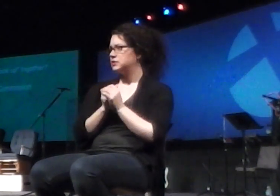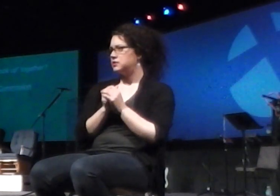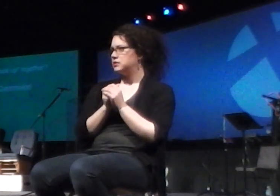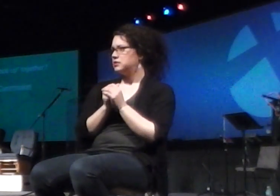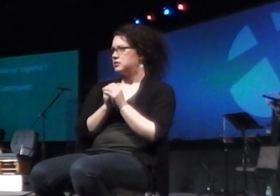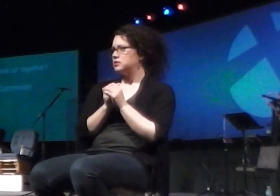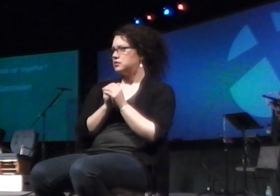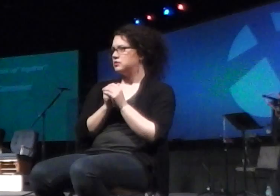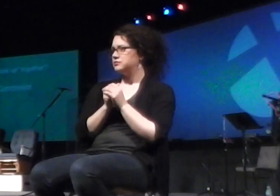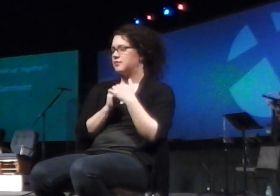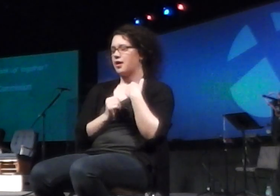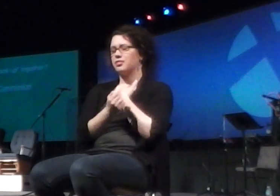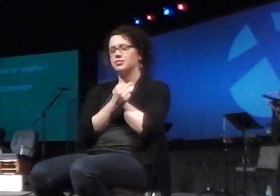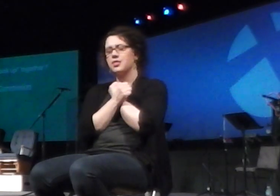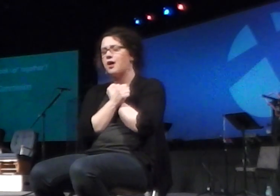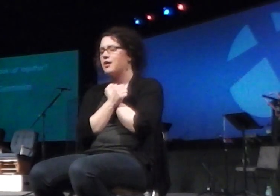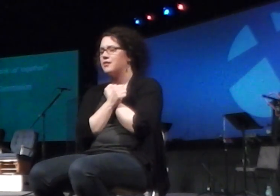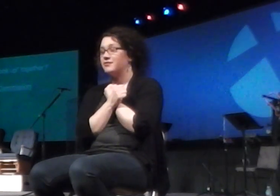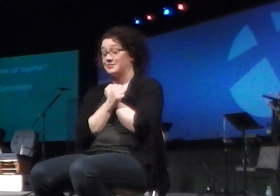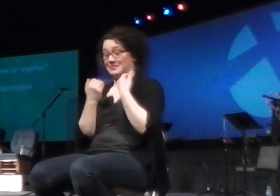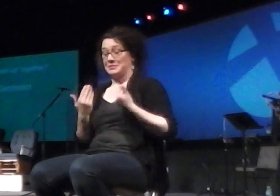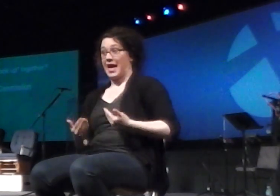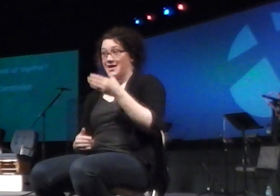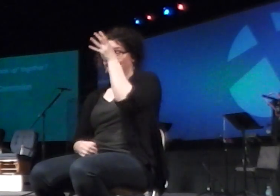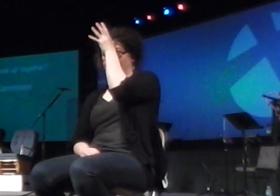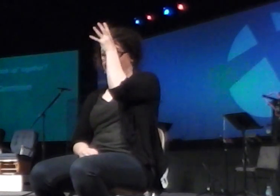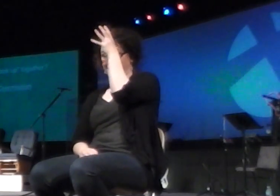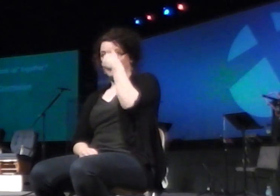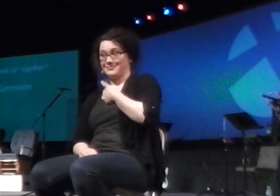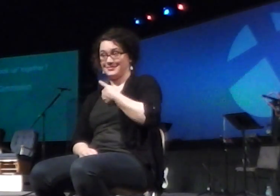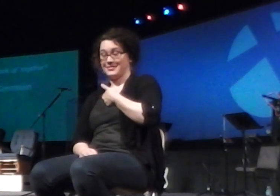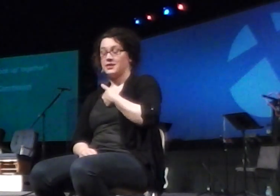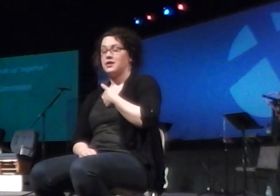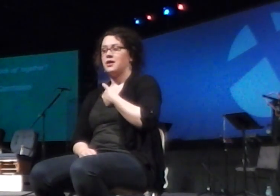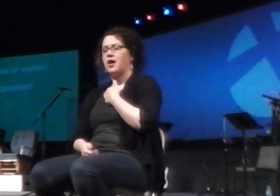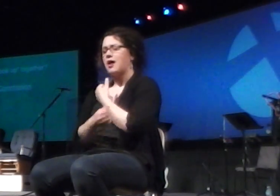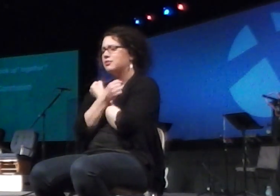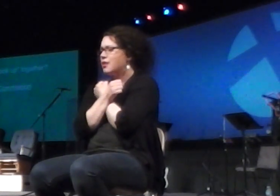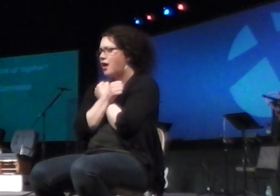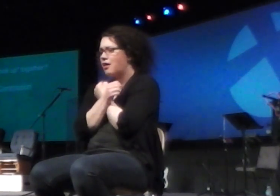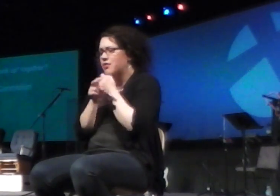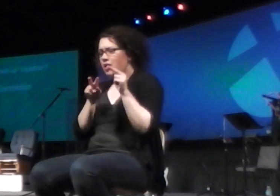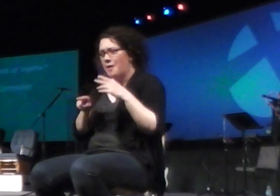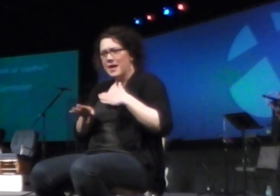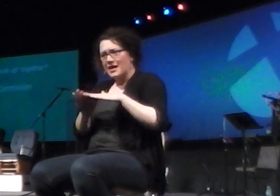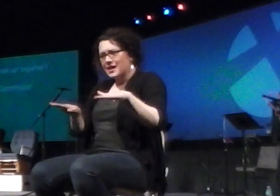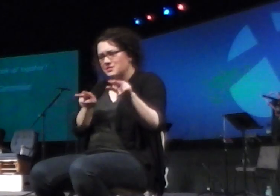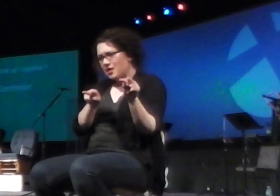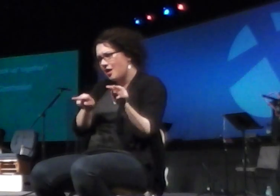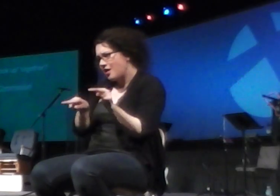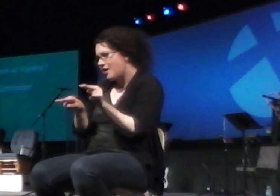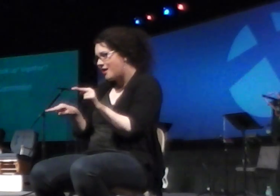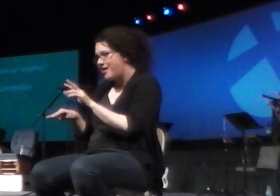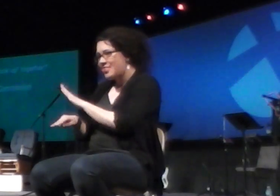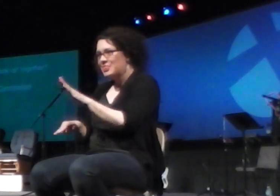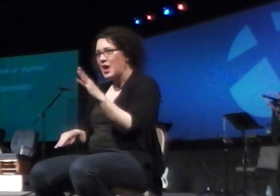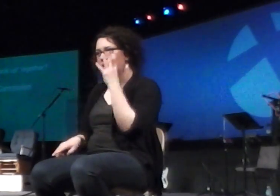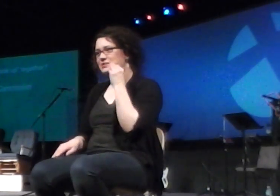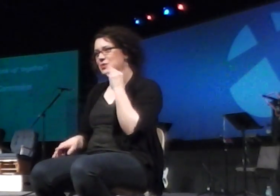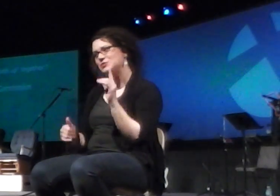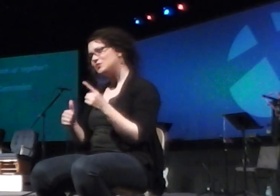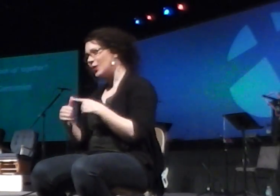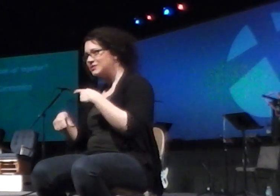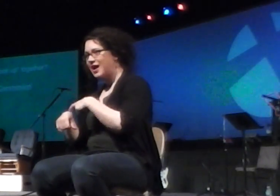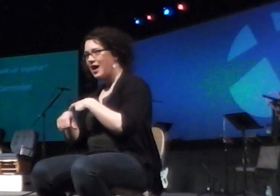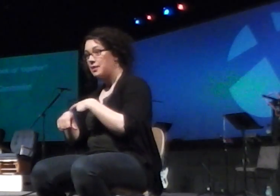One of the things I love about being a dad is watching my kids experience something for the first time that I experienced